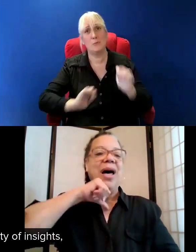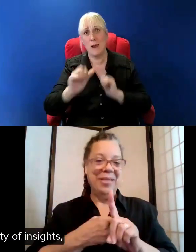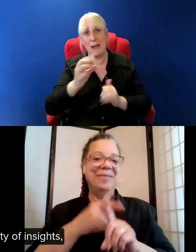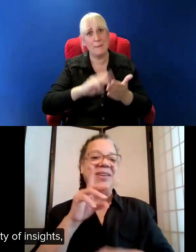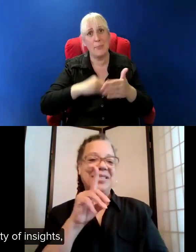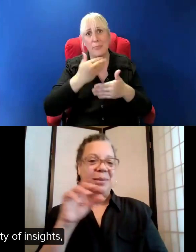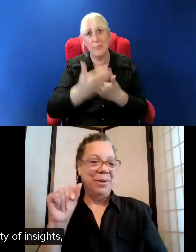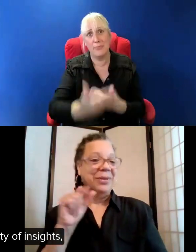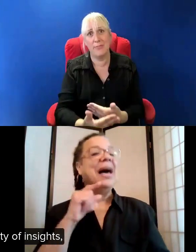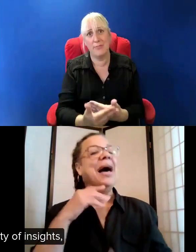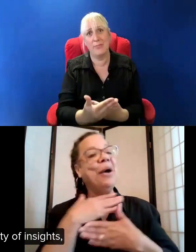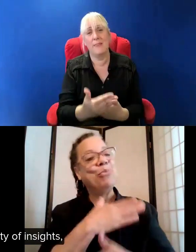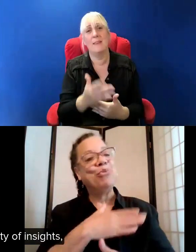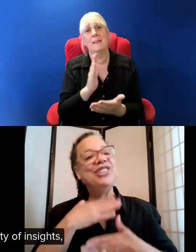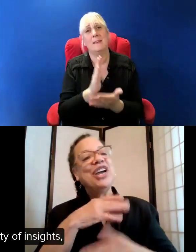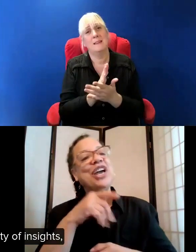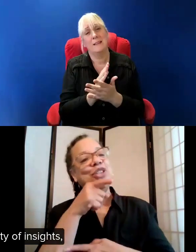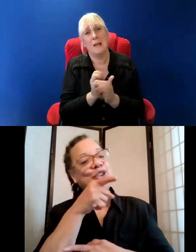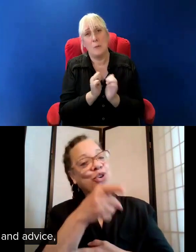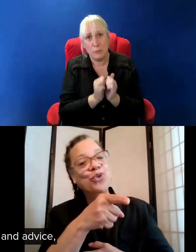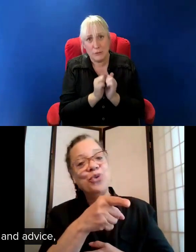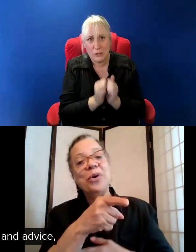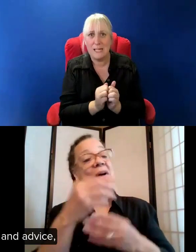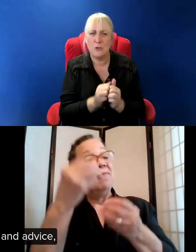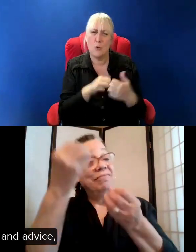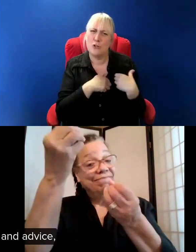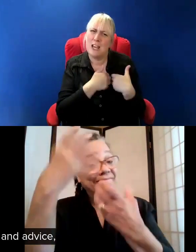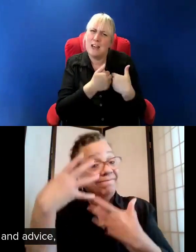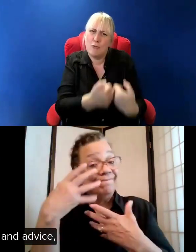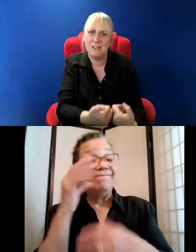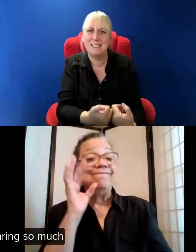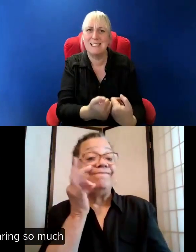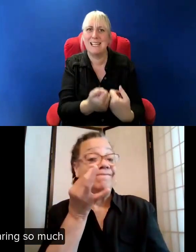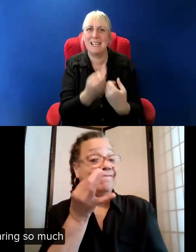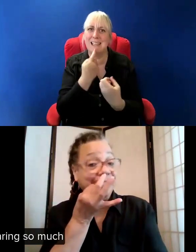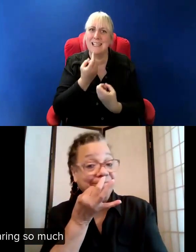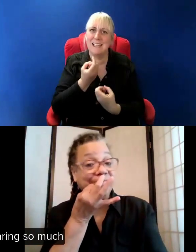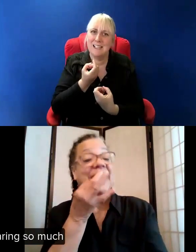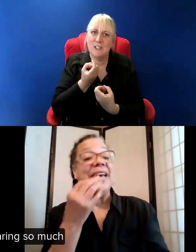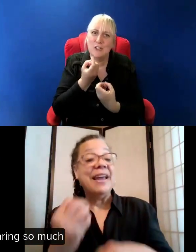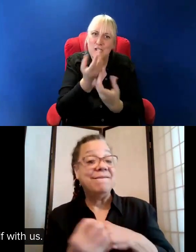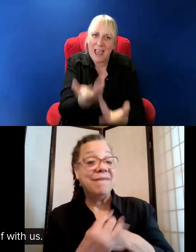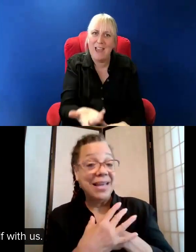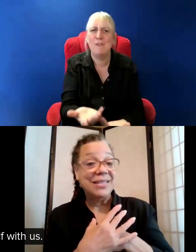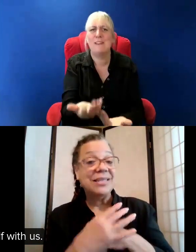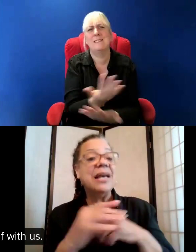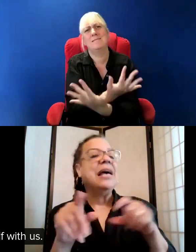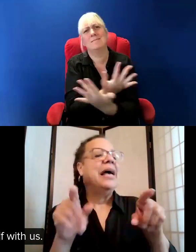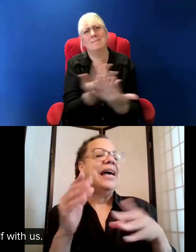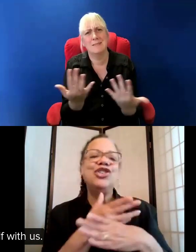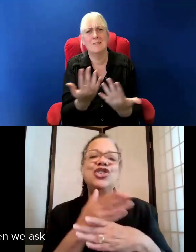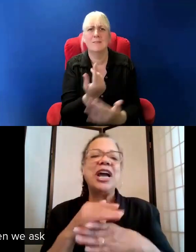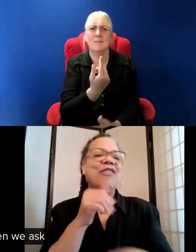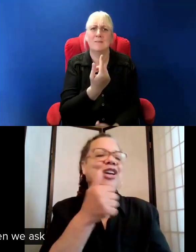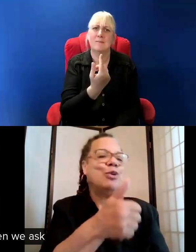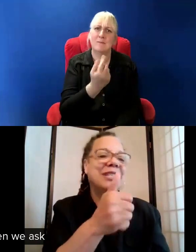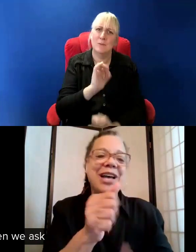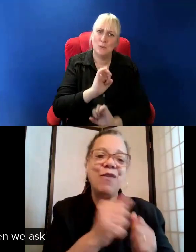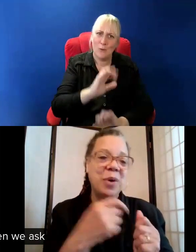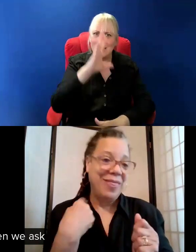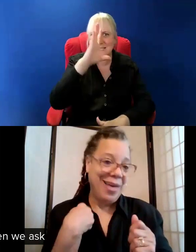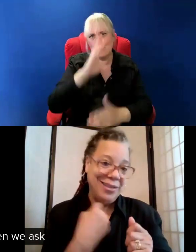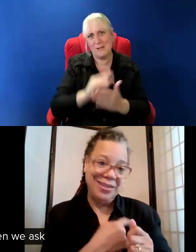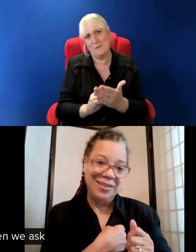your generosity of insights, of expertise and advice, but also in sharing so much of yourself with us. I think